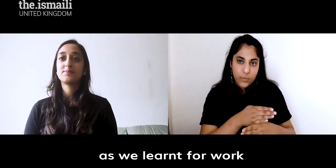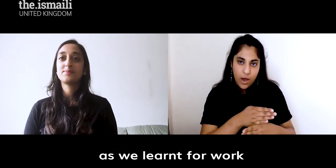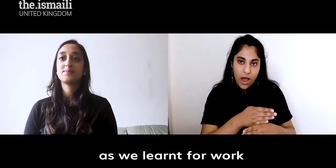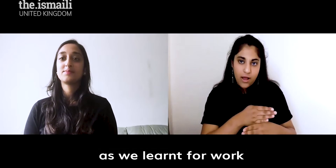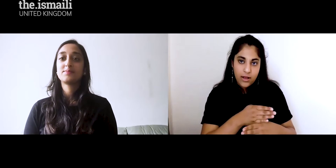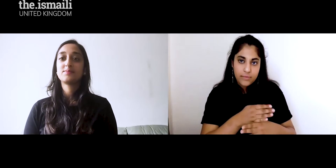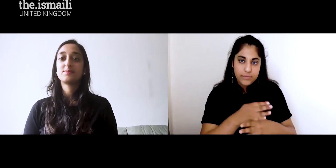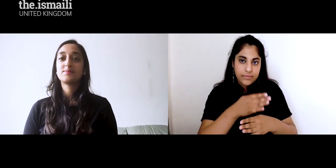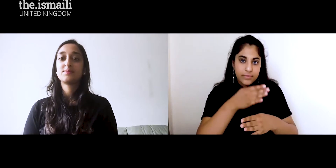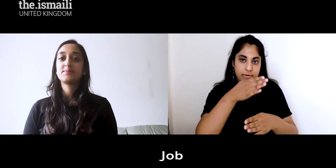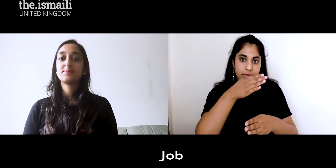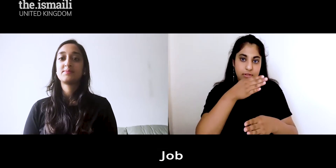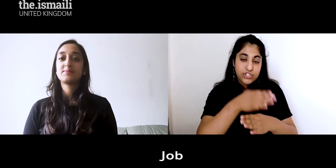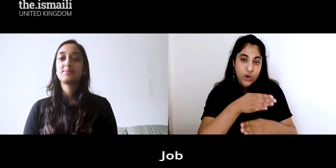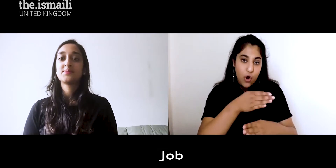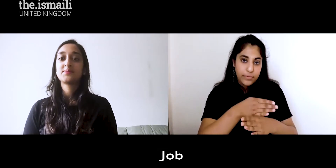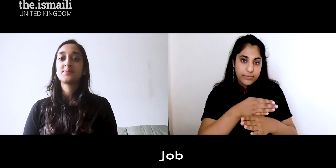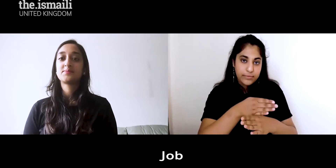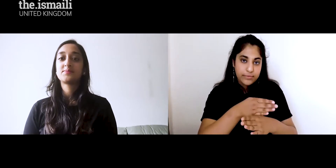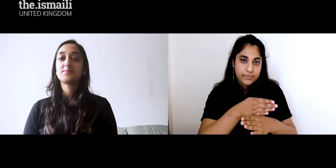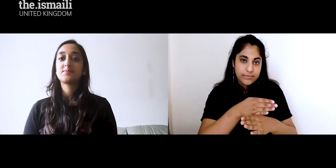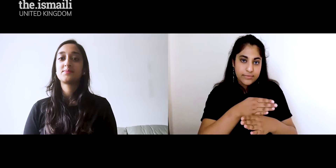work. Job.